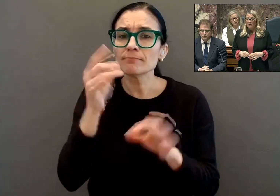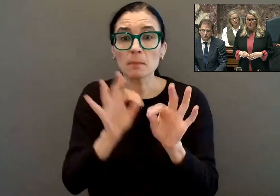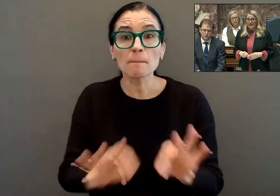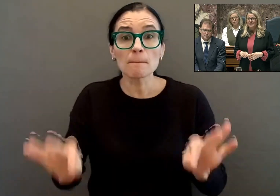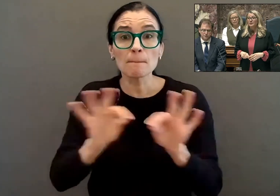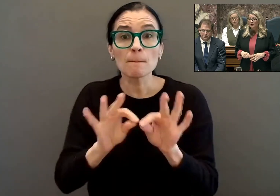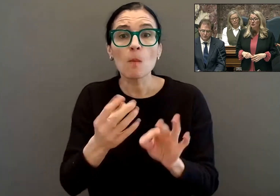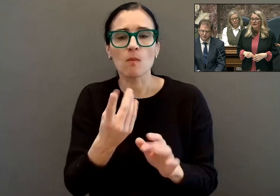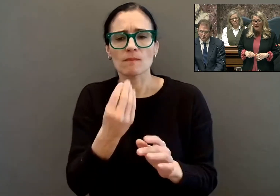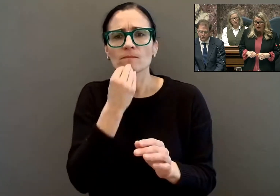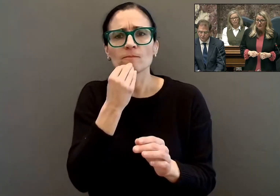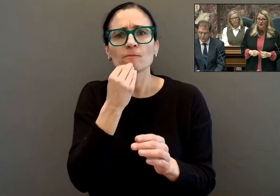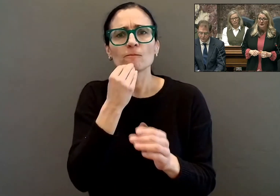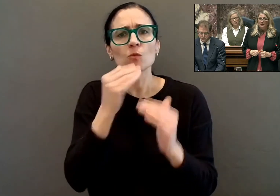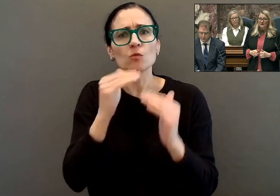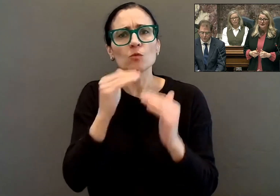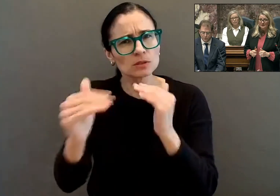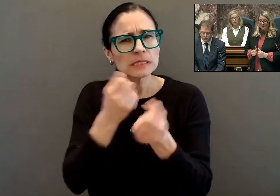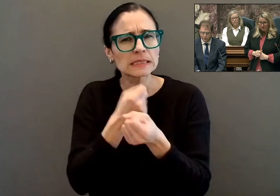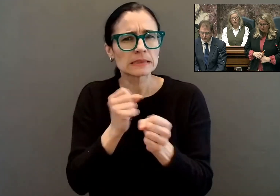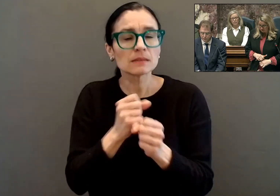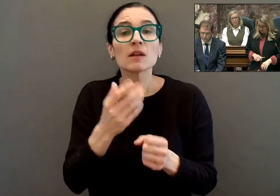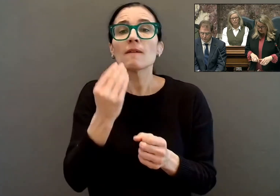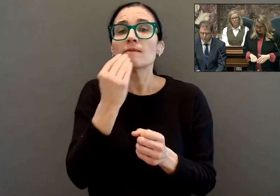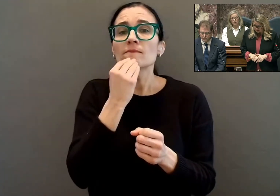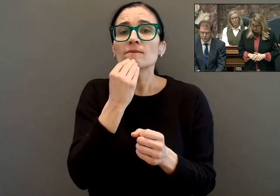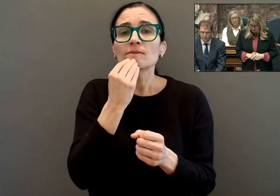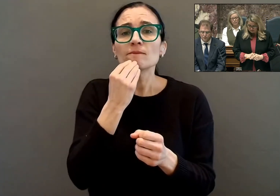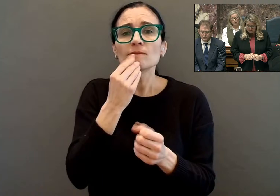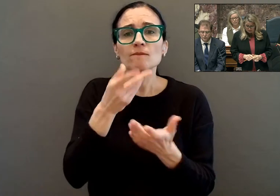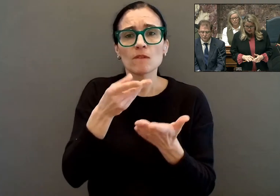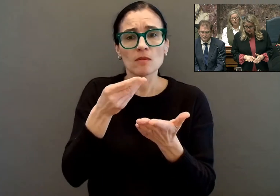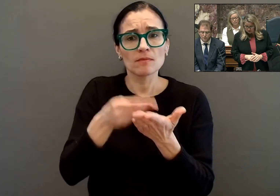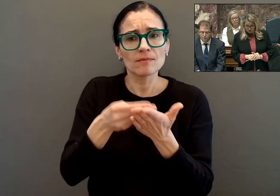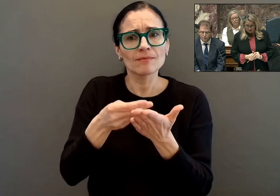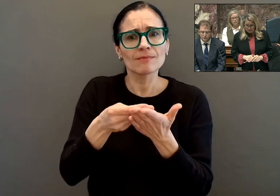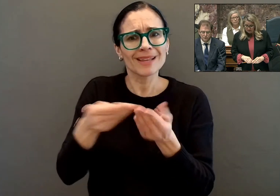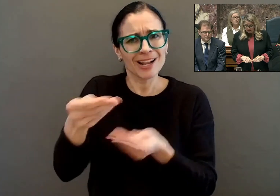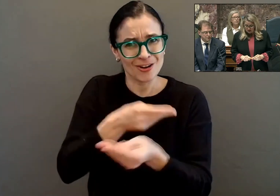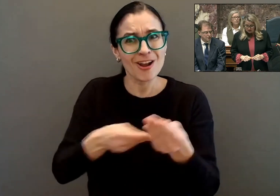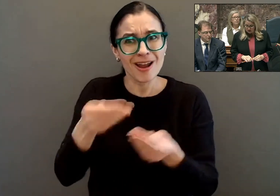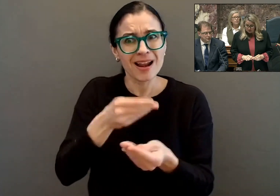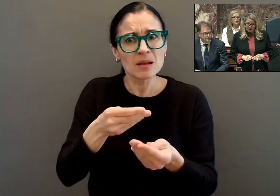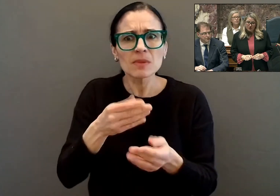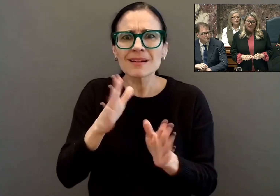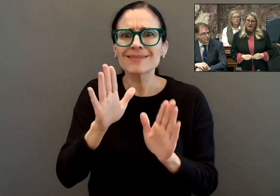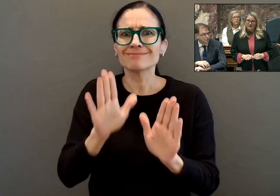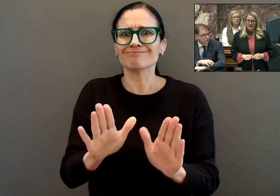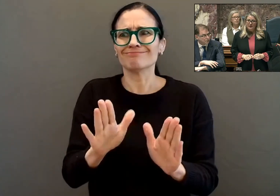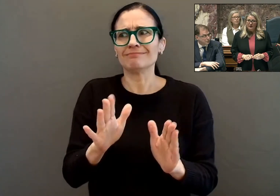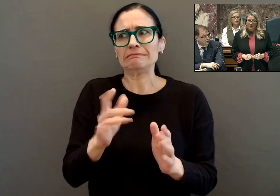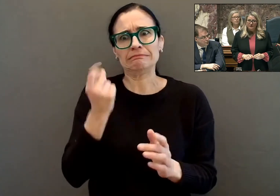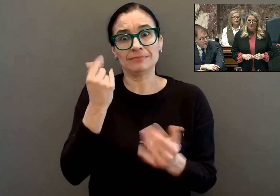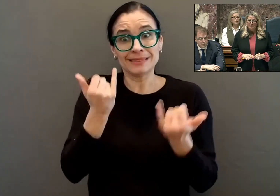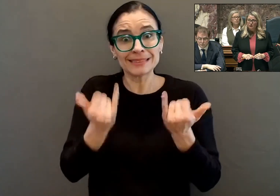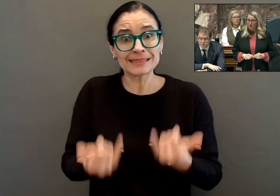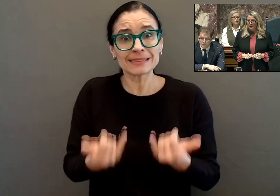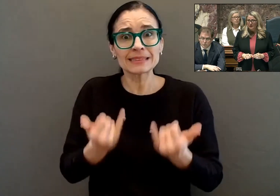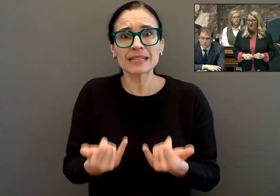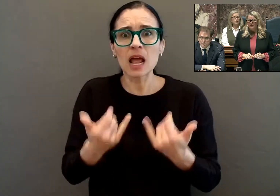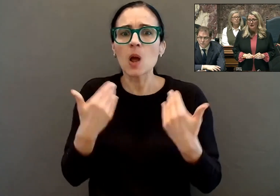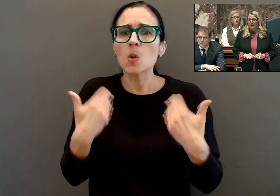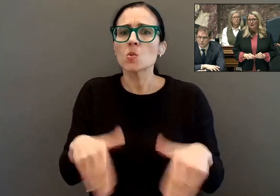food economy, especially now since we've been under a lot of pressure because of the tariffs.